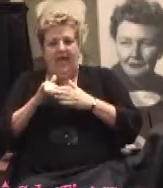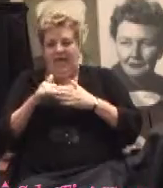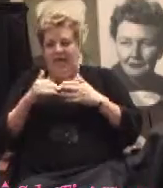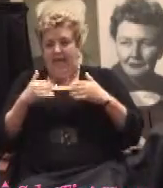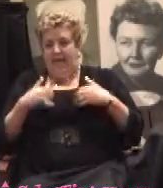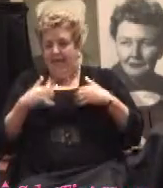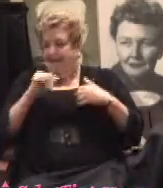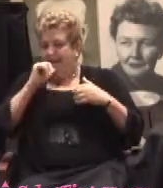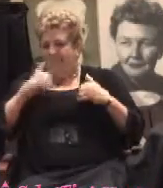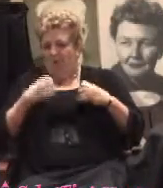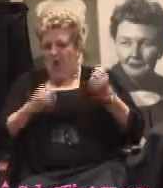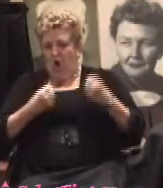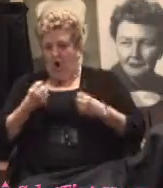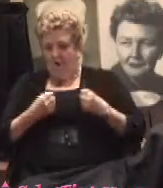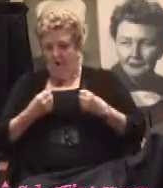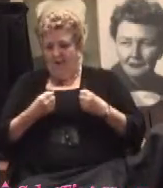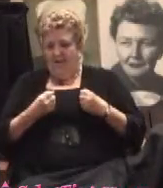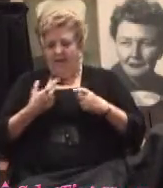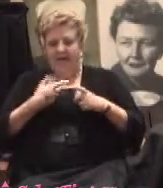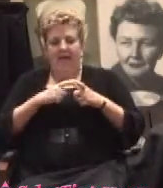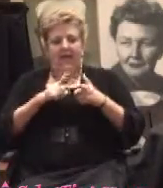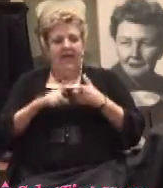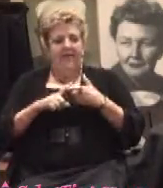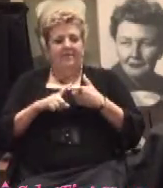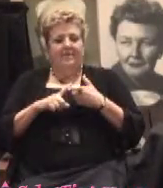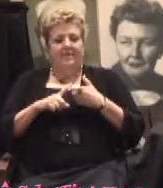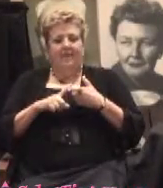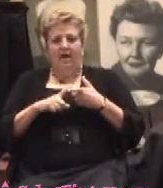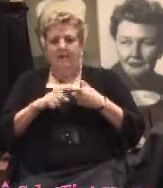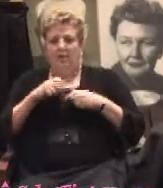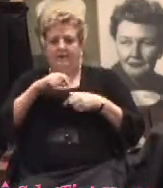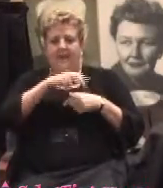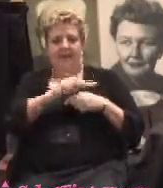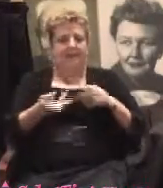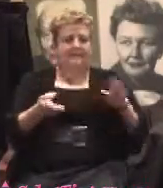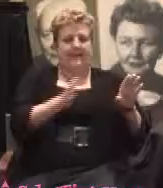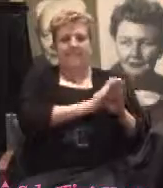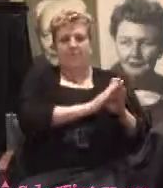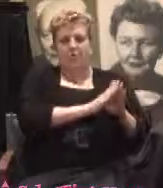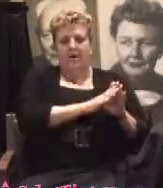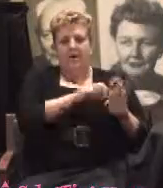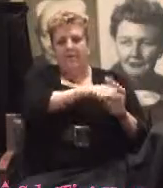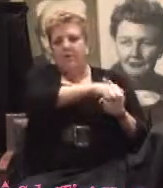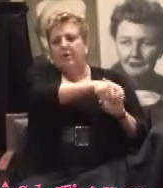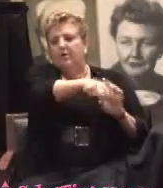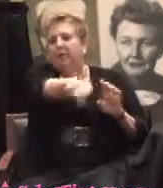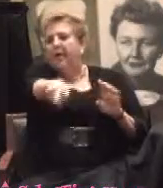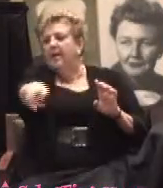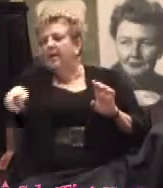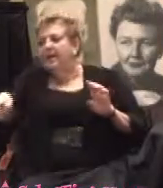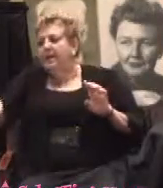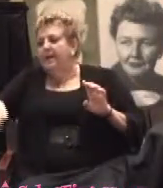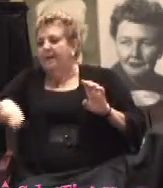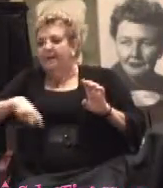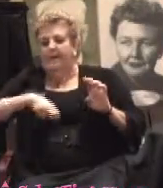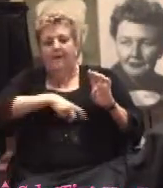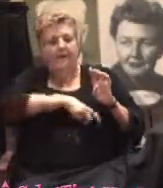then I snuck around the building to go to the bus stop. And the bus stop was across the street, and oddly enough, the bus stop was right in front of an Alano